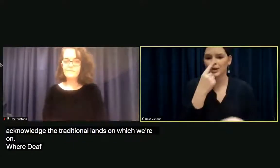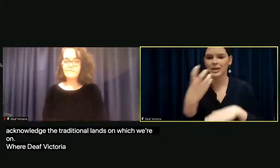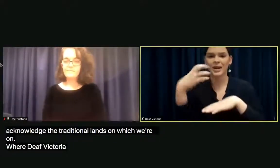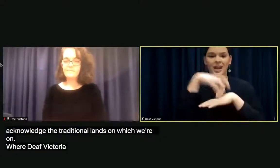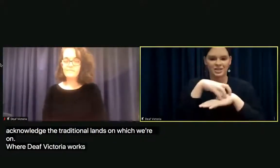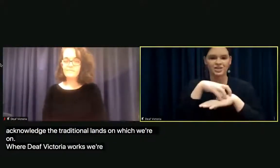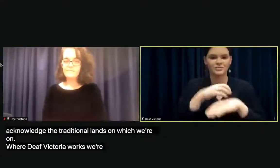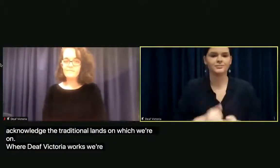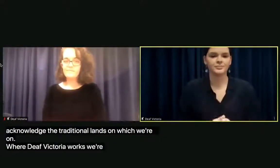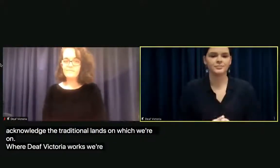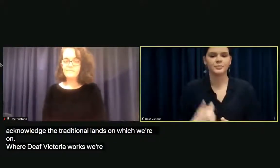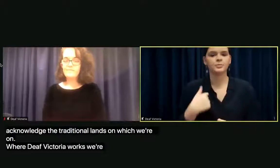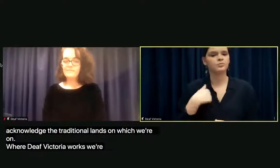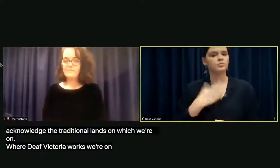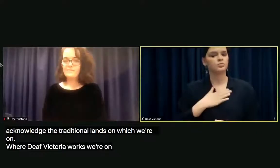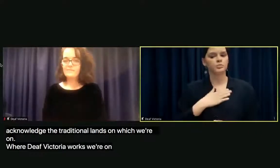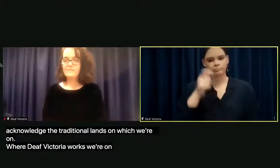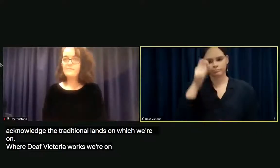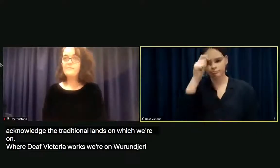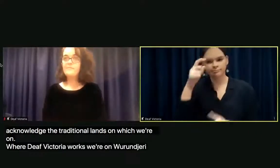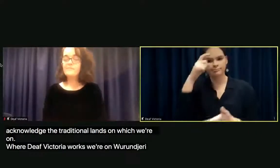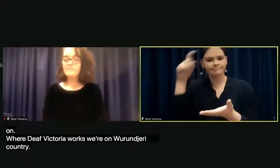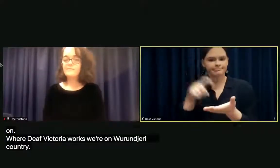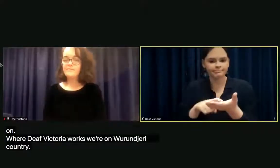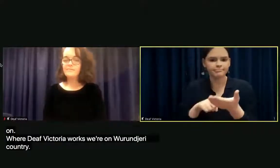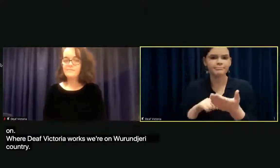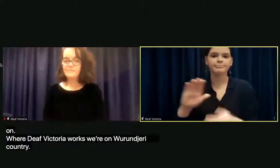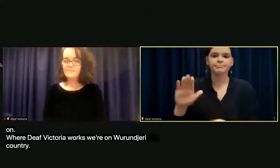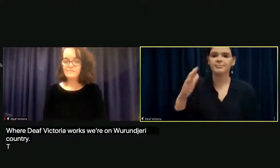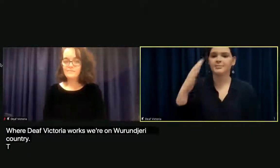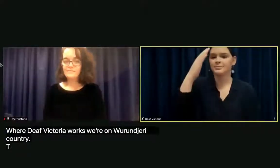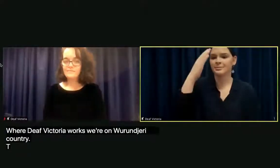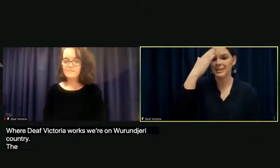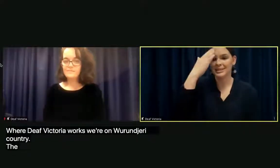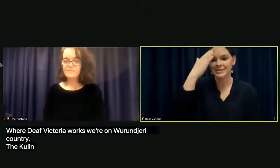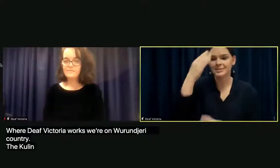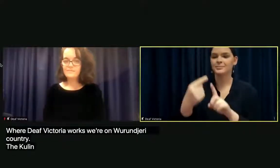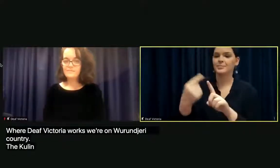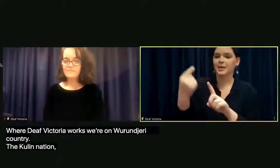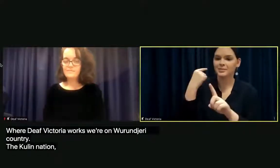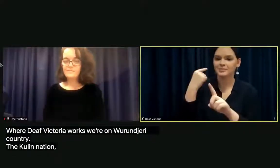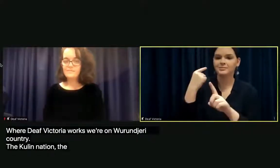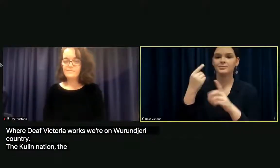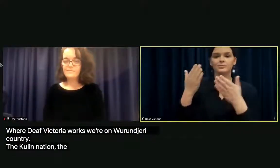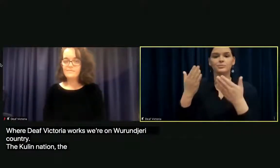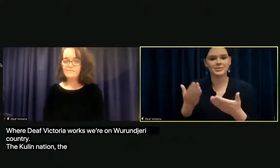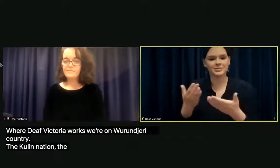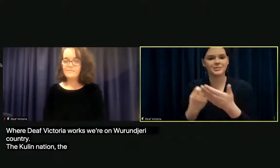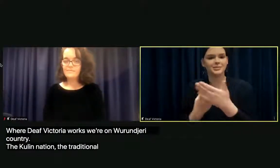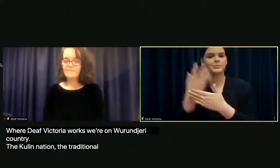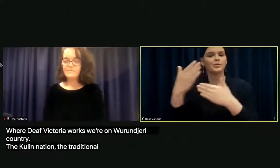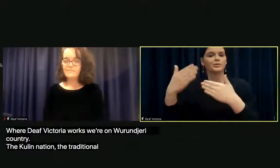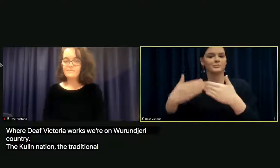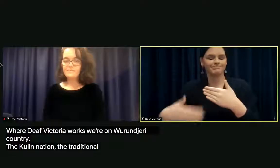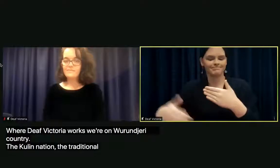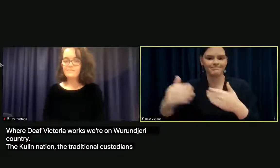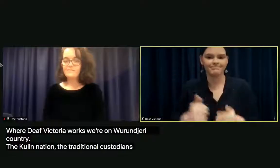The Kulin Nation are the traditional custodians of this land, and I would like to acknowledge their elders, both past, present, and